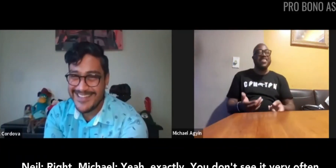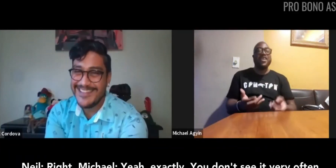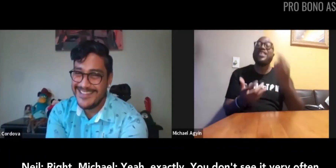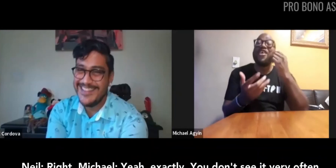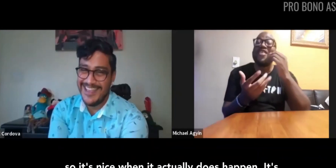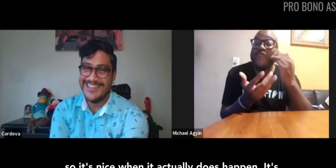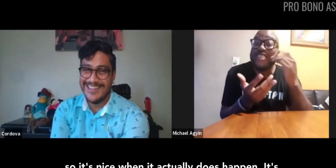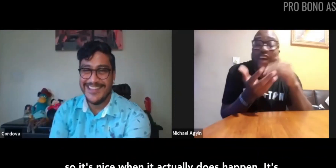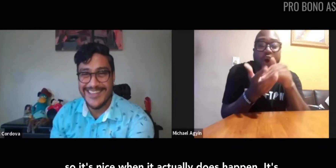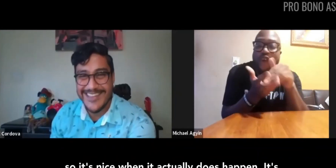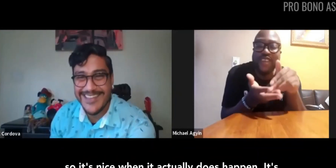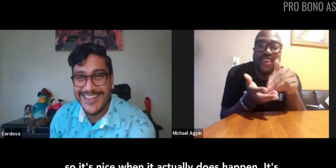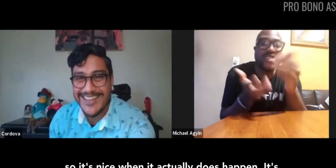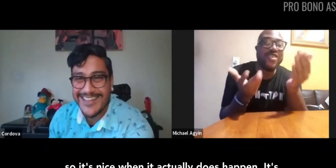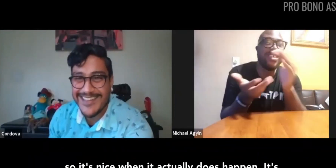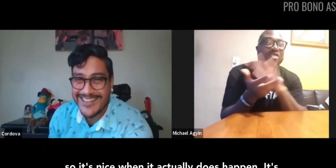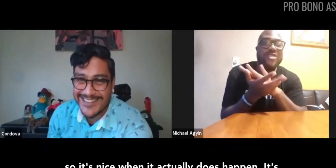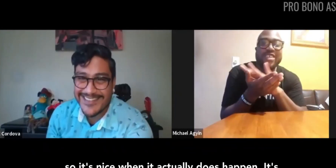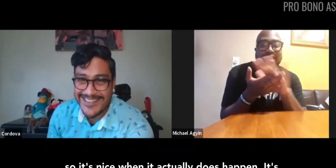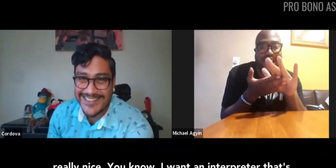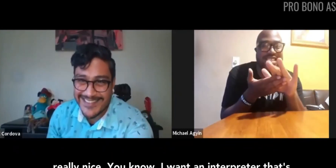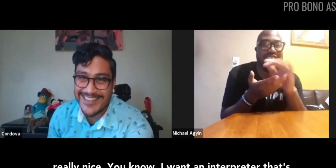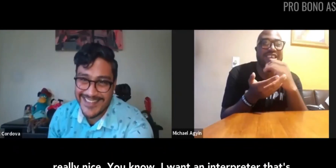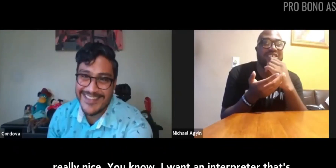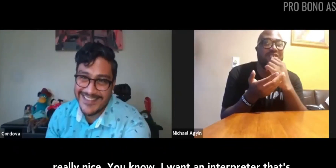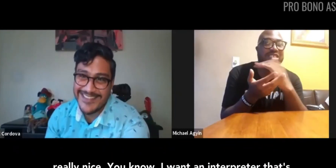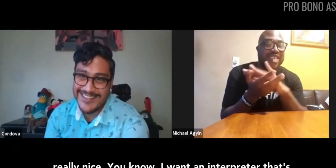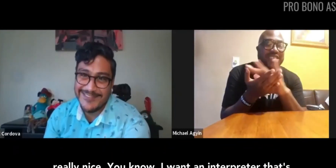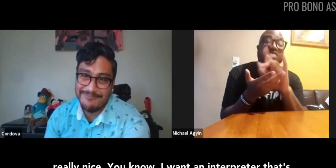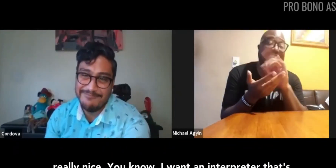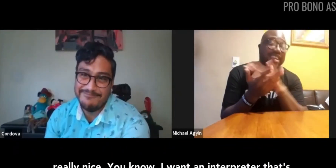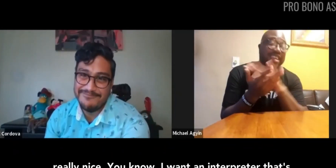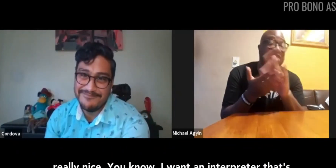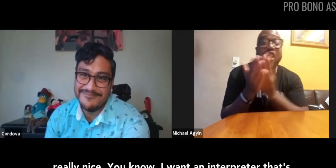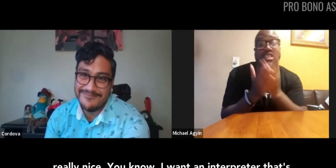You don't see it very often, so it's nice when it actually does happen. It's really nice.